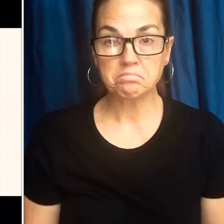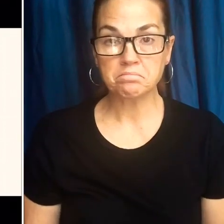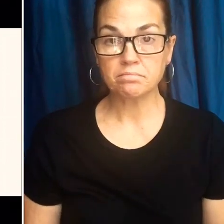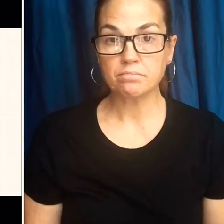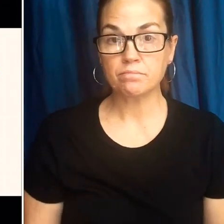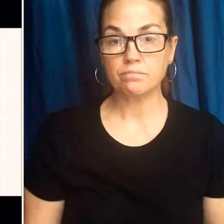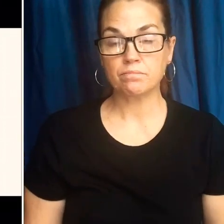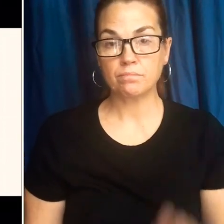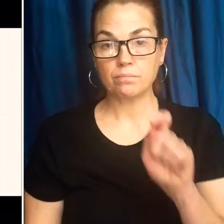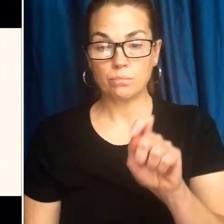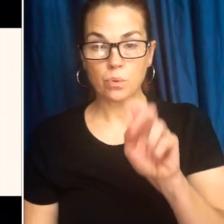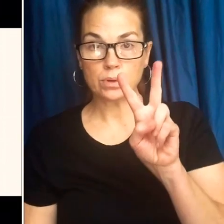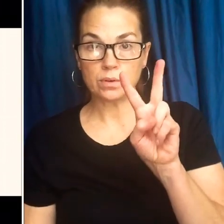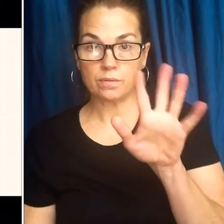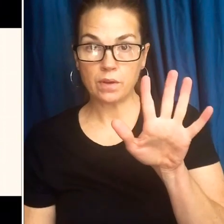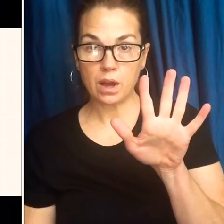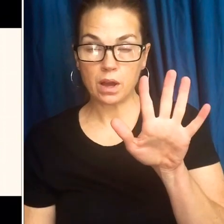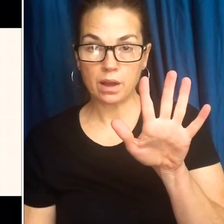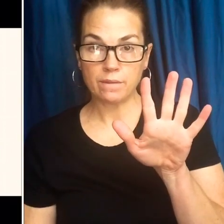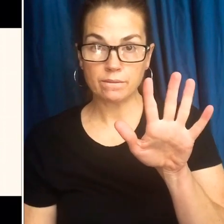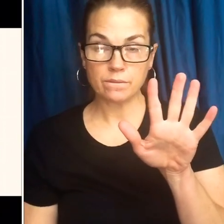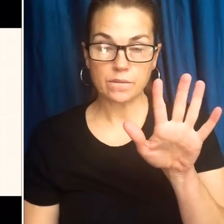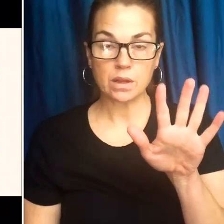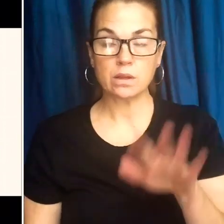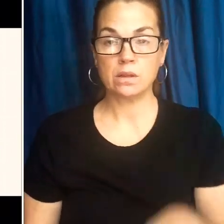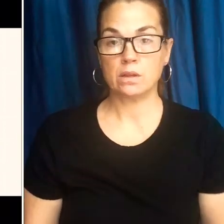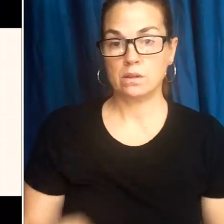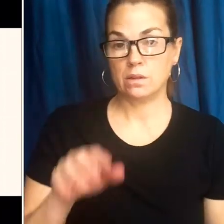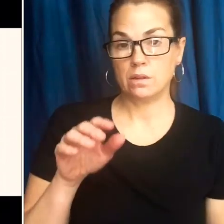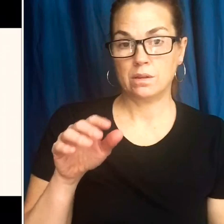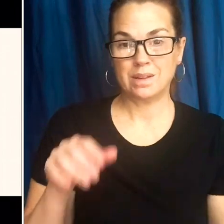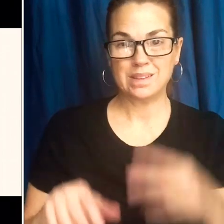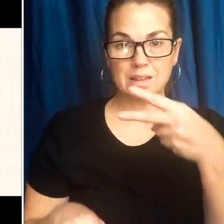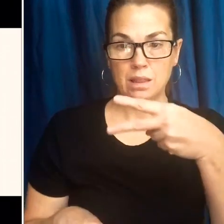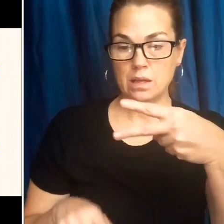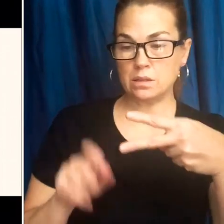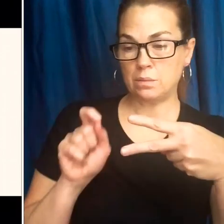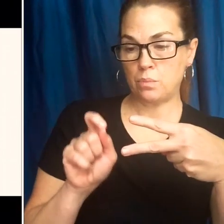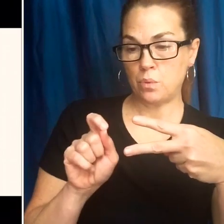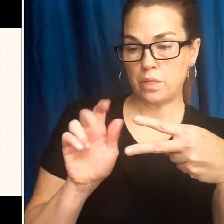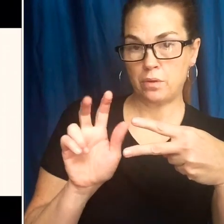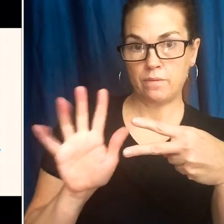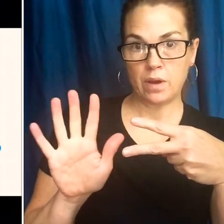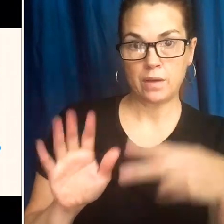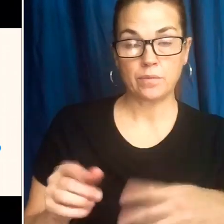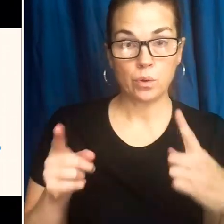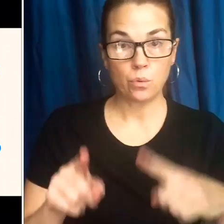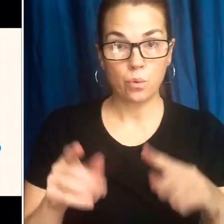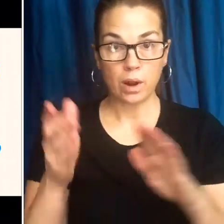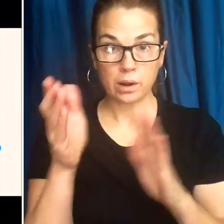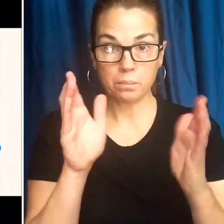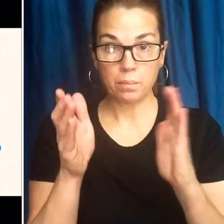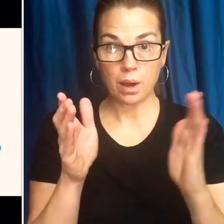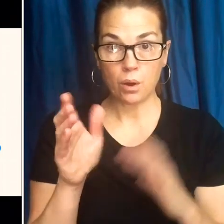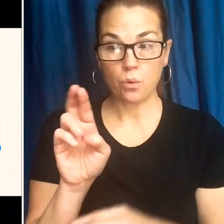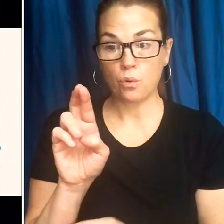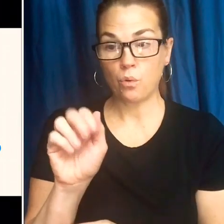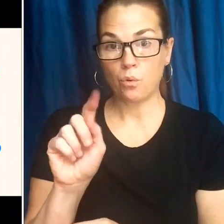rational numbers, it's much easier for me to tell which one is smaller or larger when they're both written as